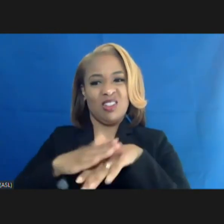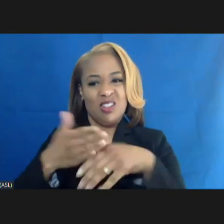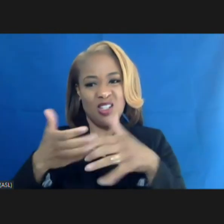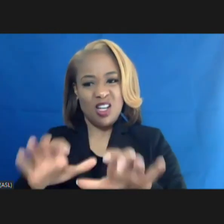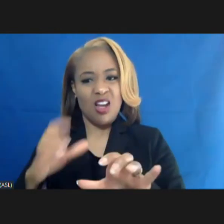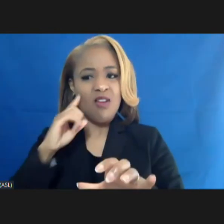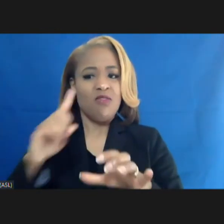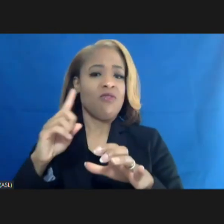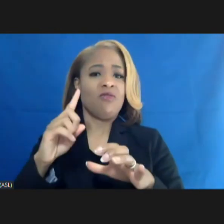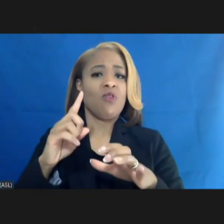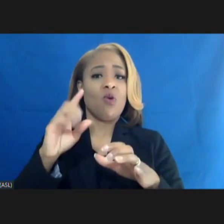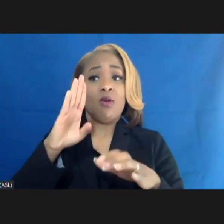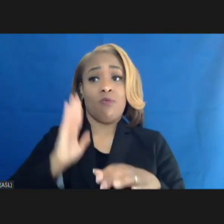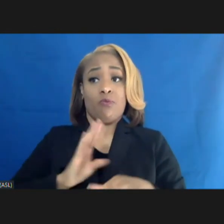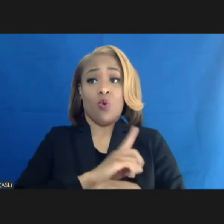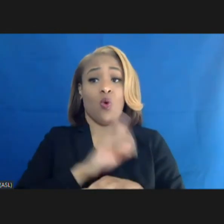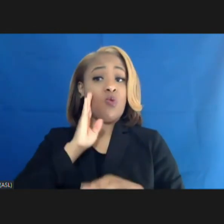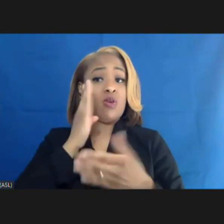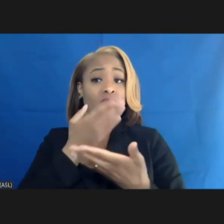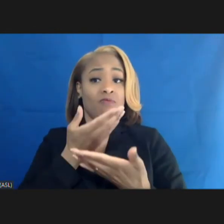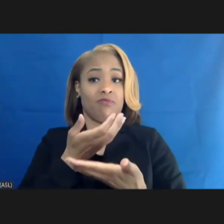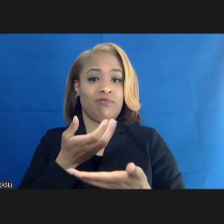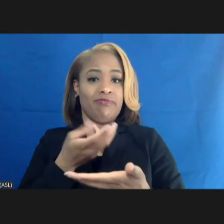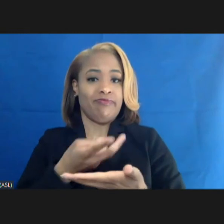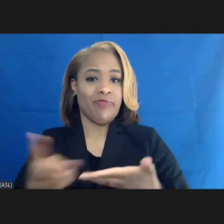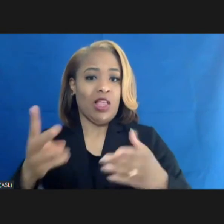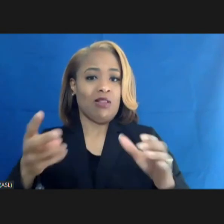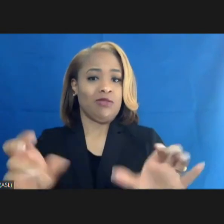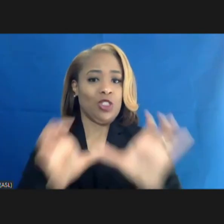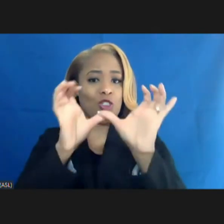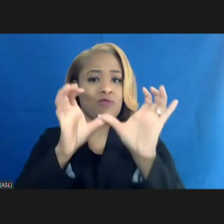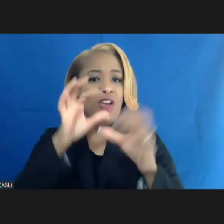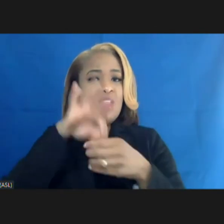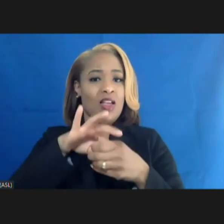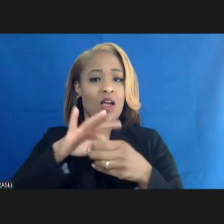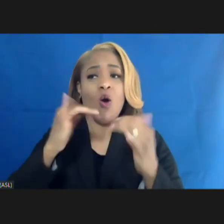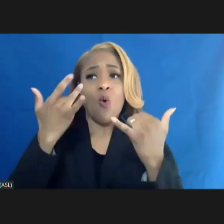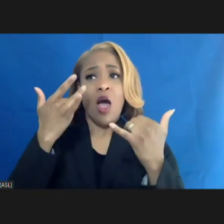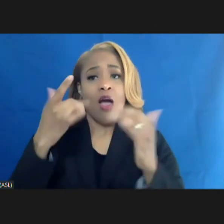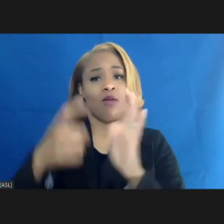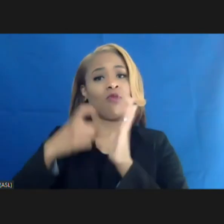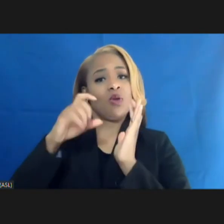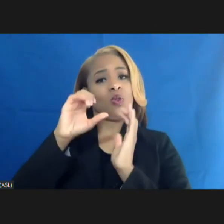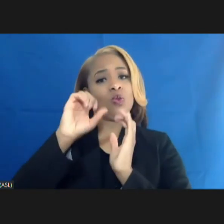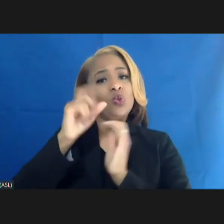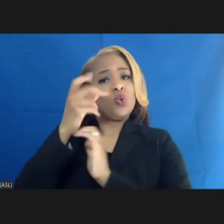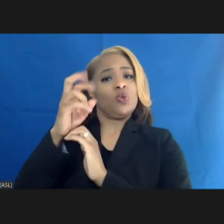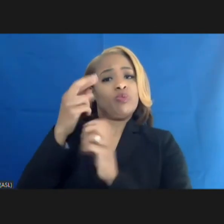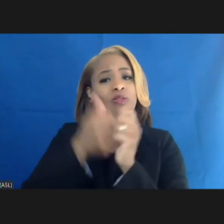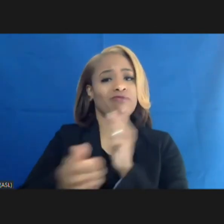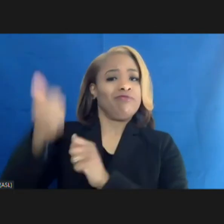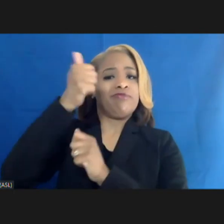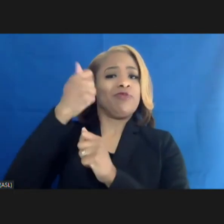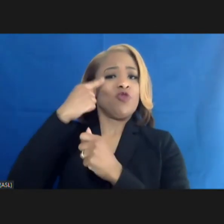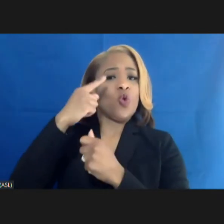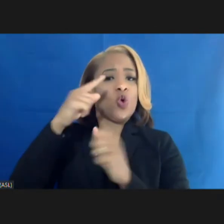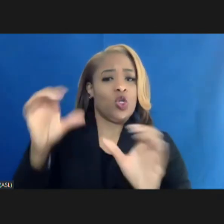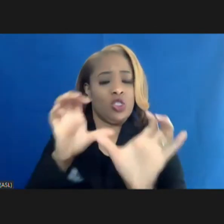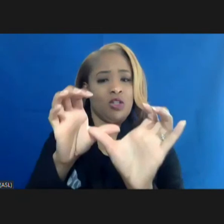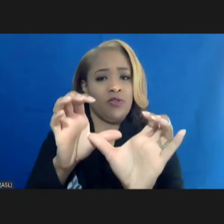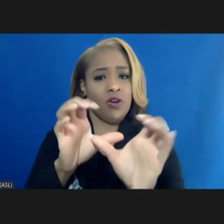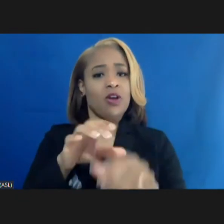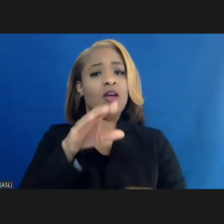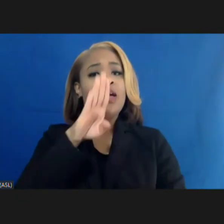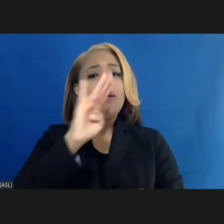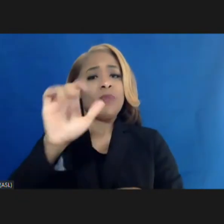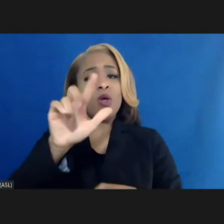will fail to certify elections by enlarging them and requiring a supermajority vote to certify. Senate Bill 283